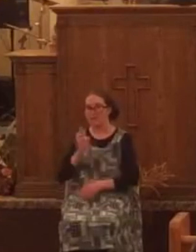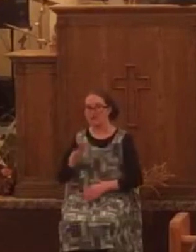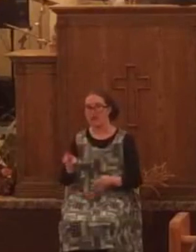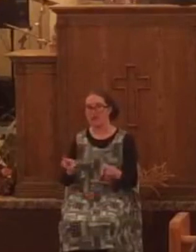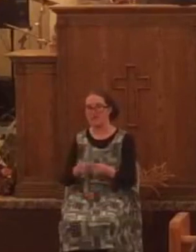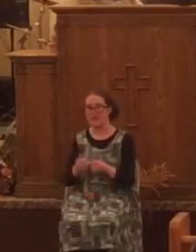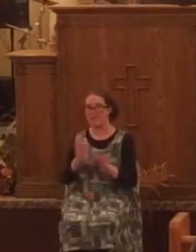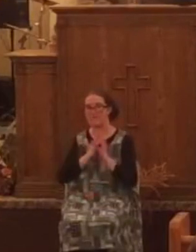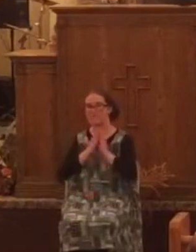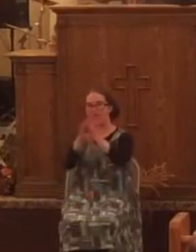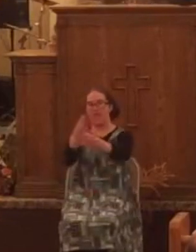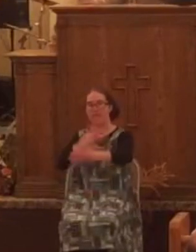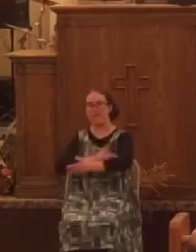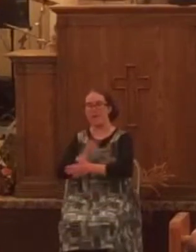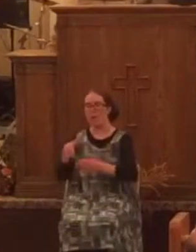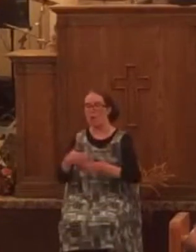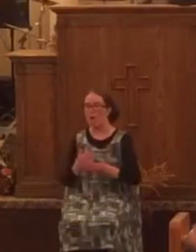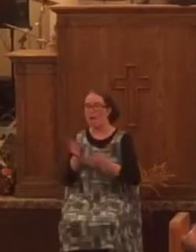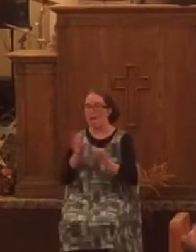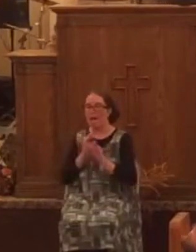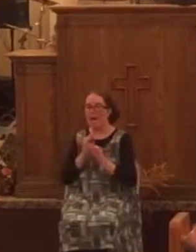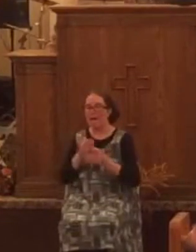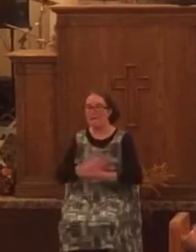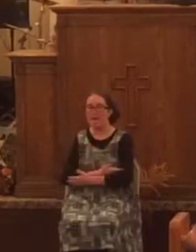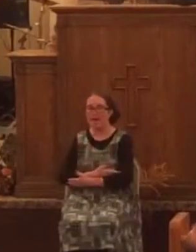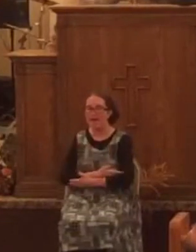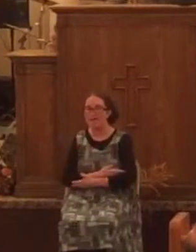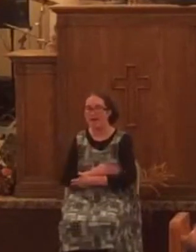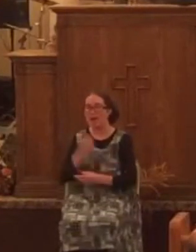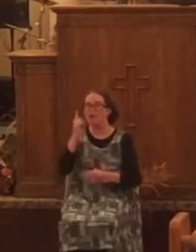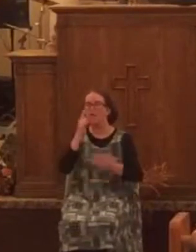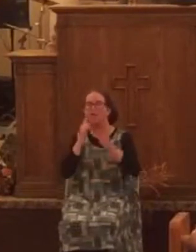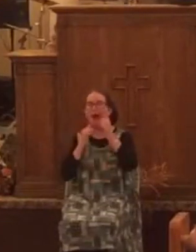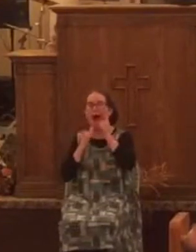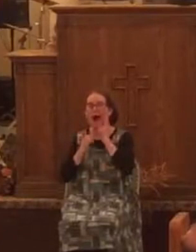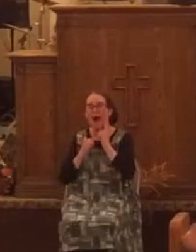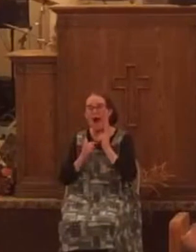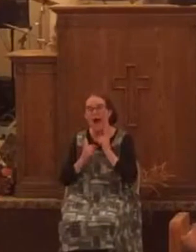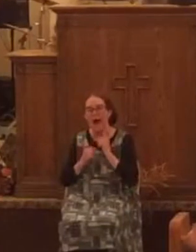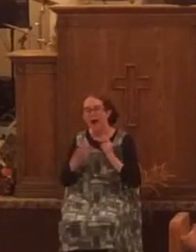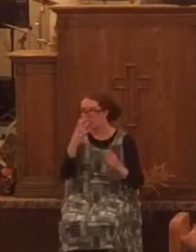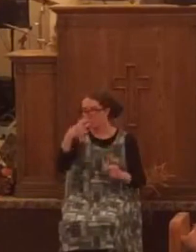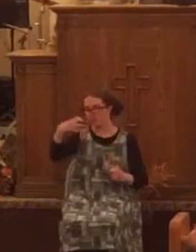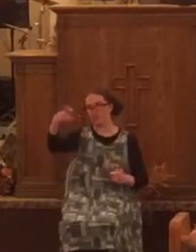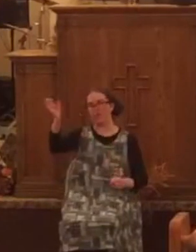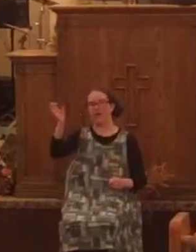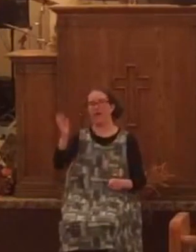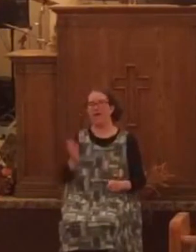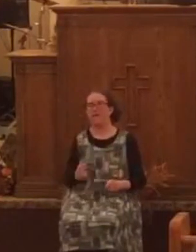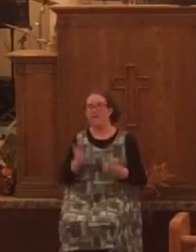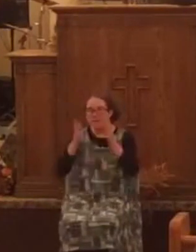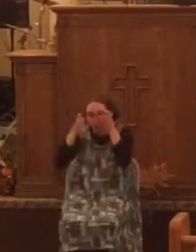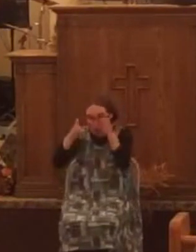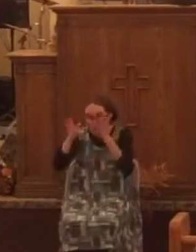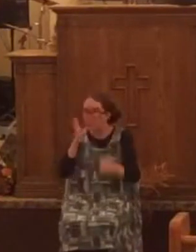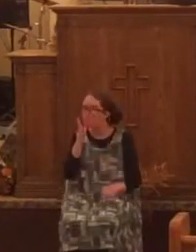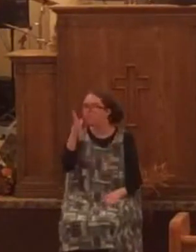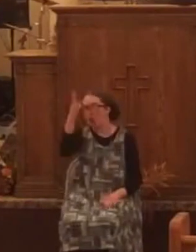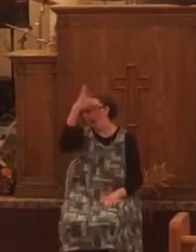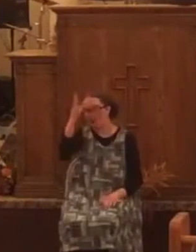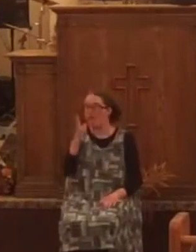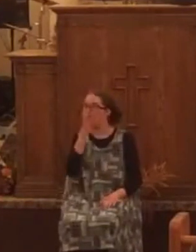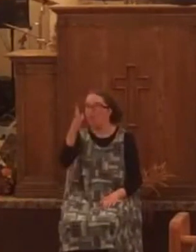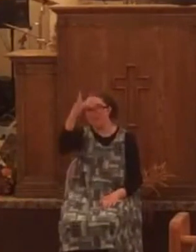faith, that baby, all that baby's got to do is, amen, cry, amen, it gets the attention of mom and dad. Amen. And mom